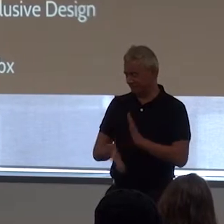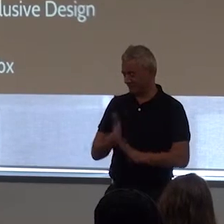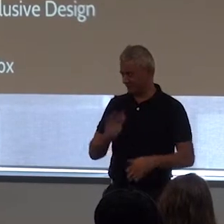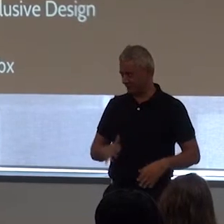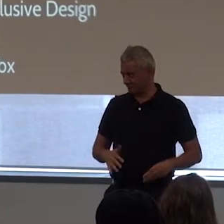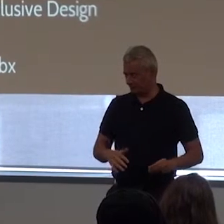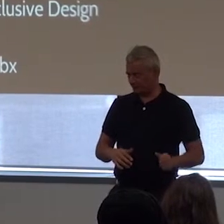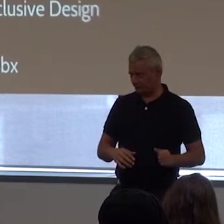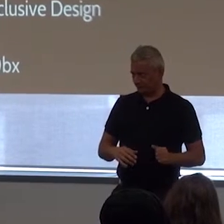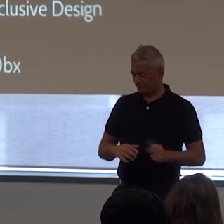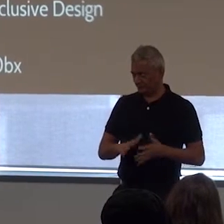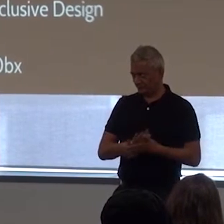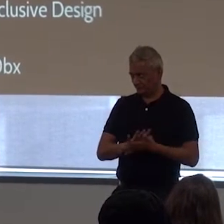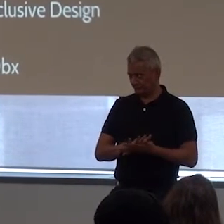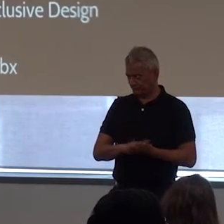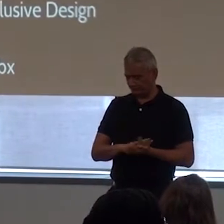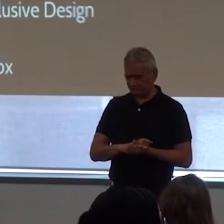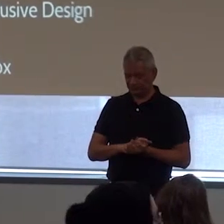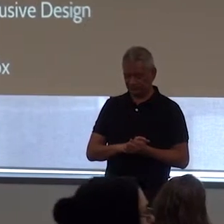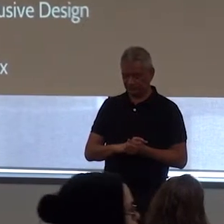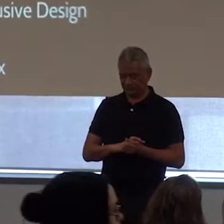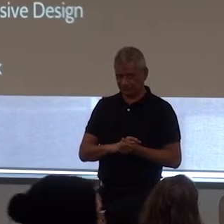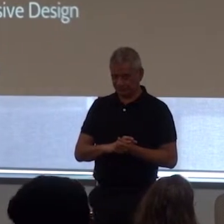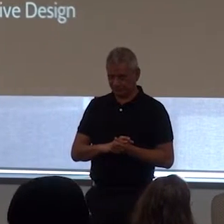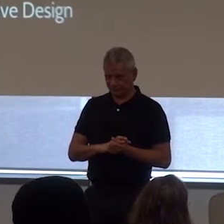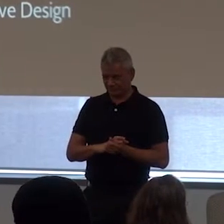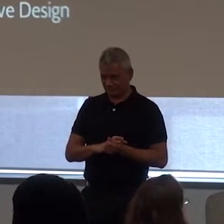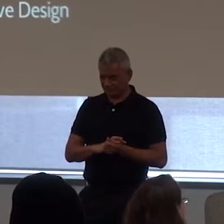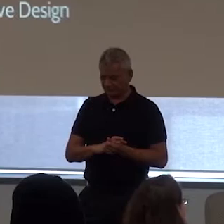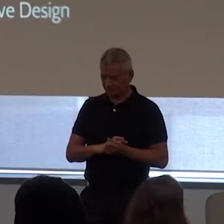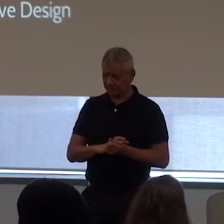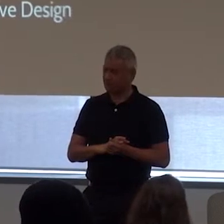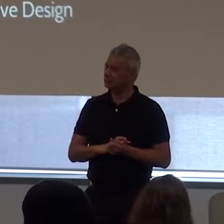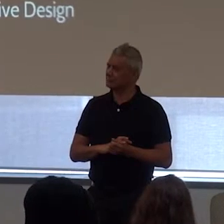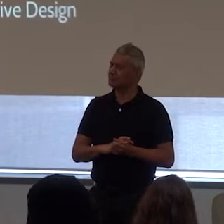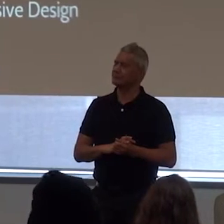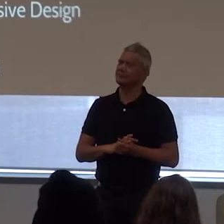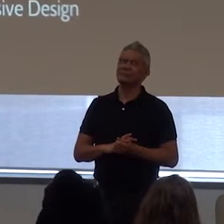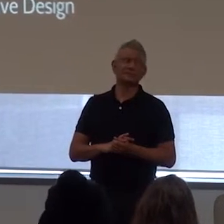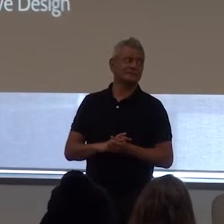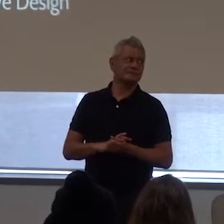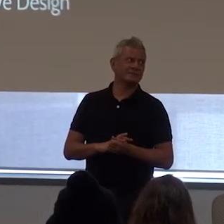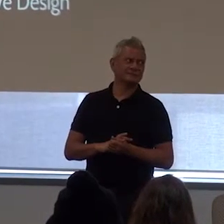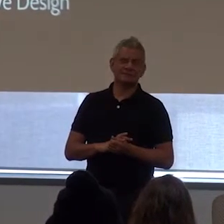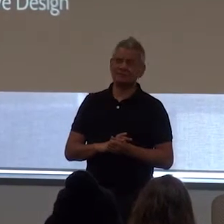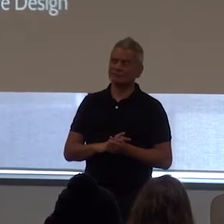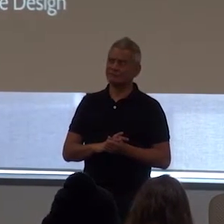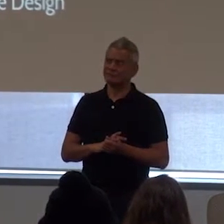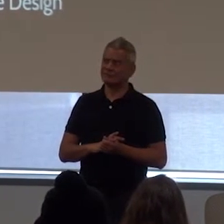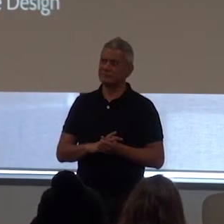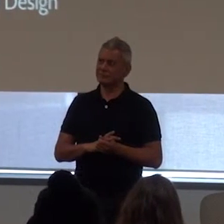method is very good, where basically you're telling a bot to fill in information in a